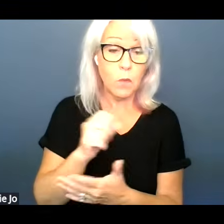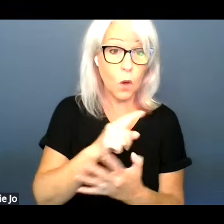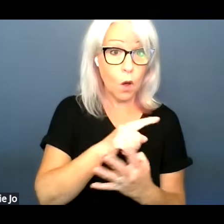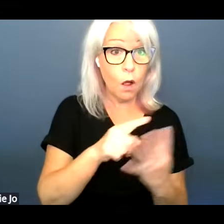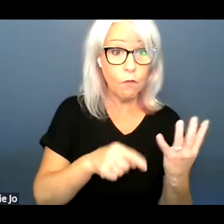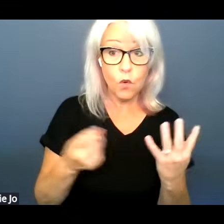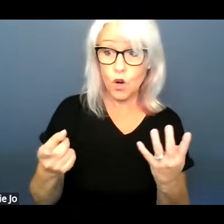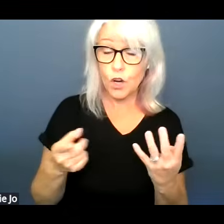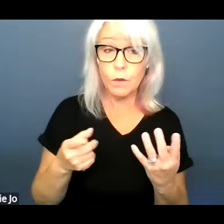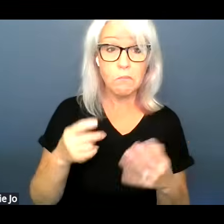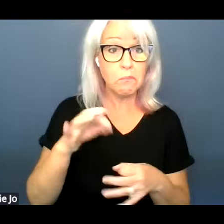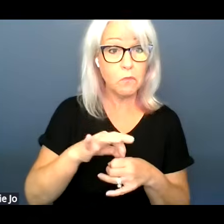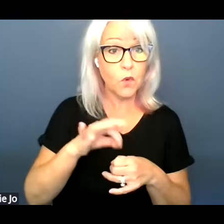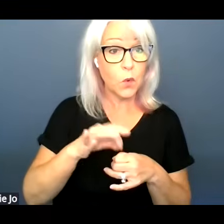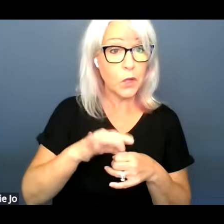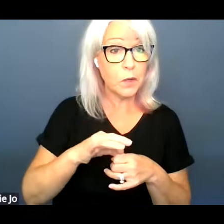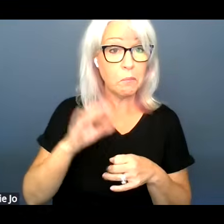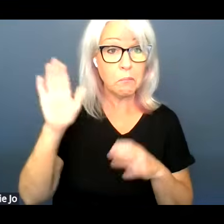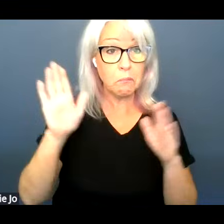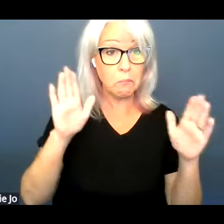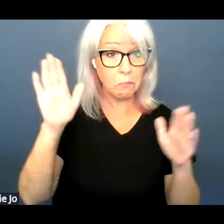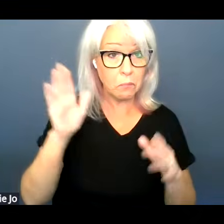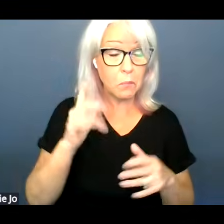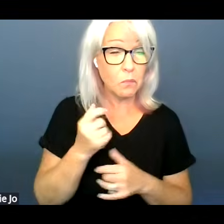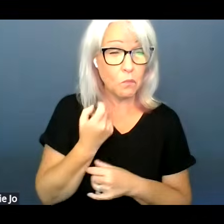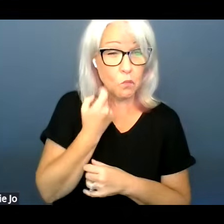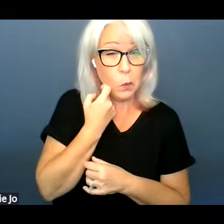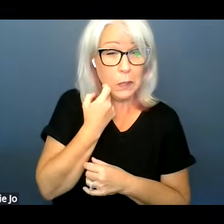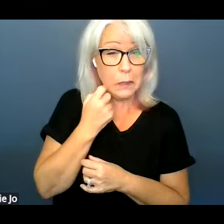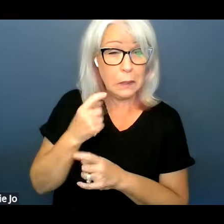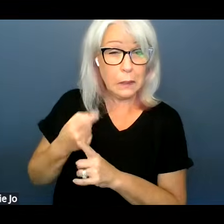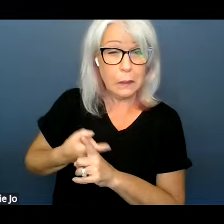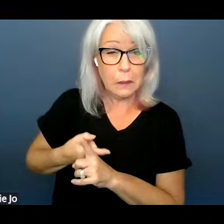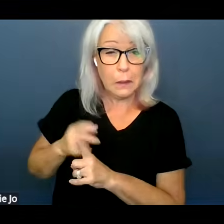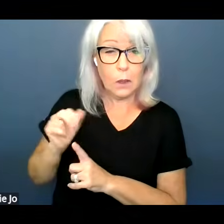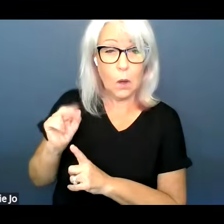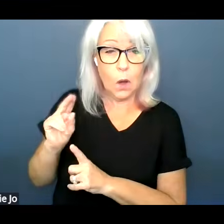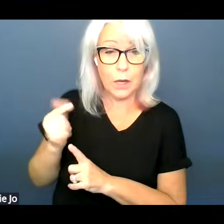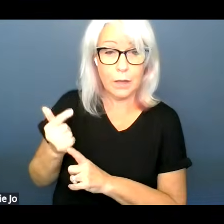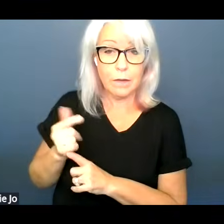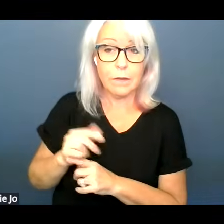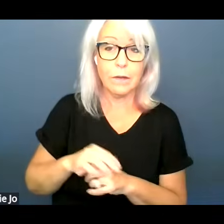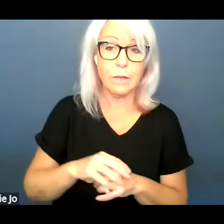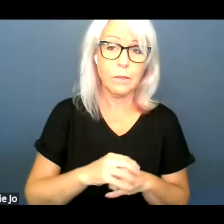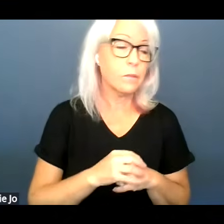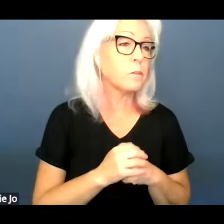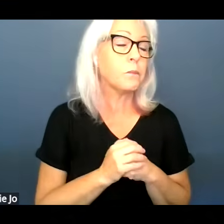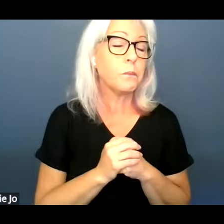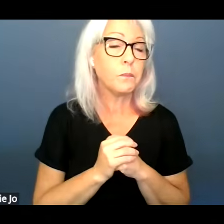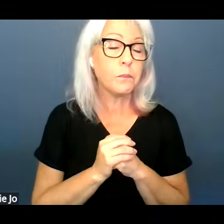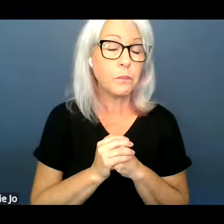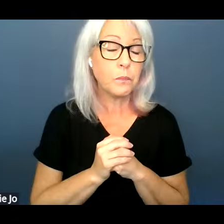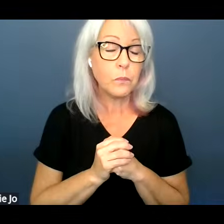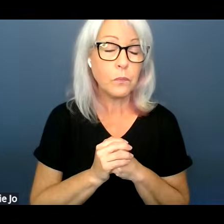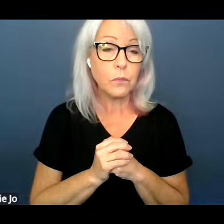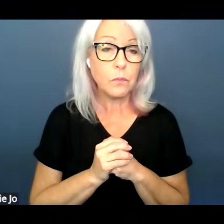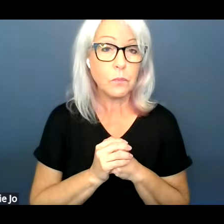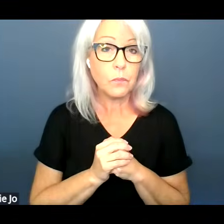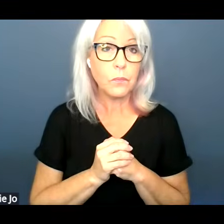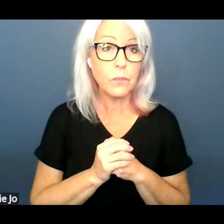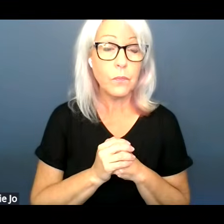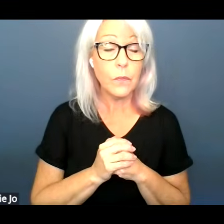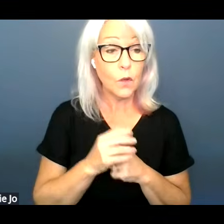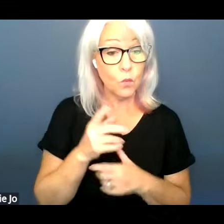voted unanimously just last August, coming up anniversary at the end of this week, approved following a